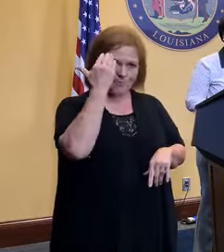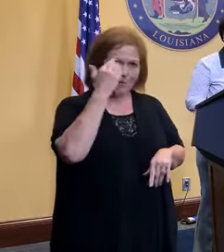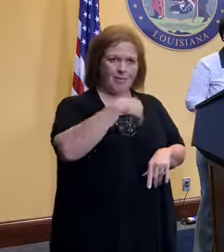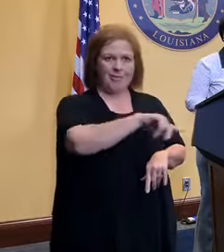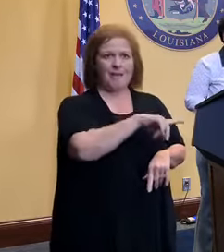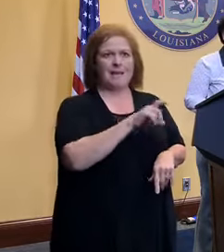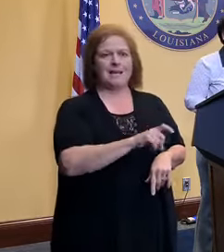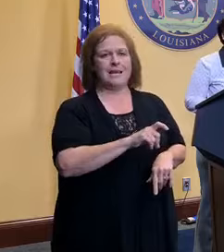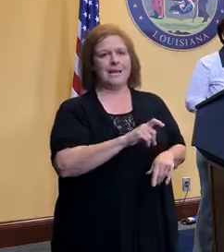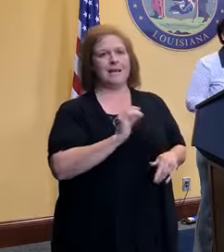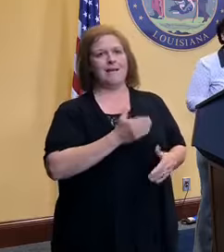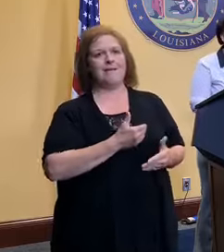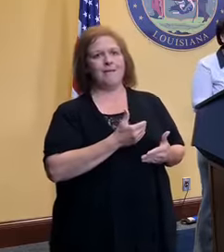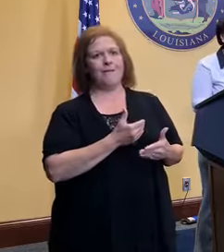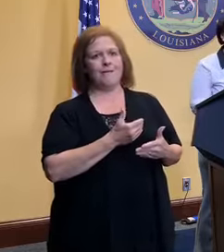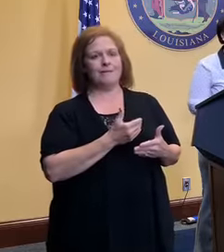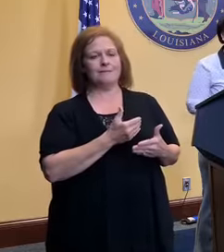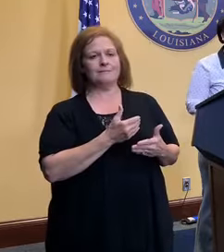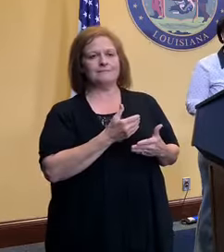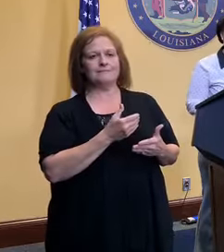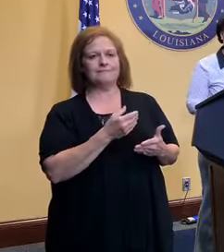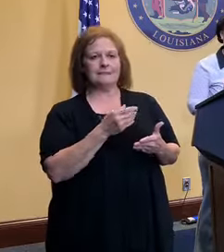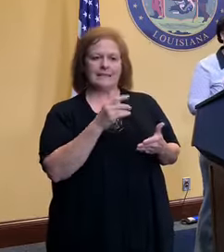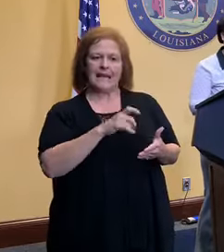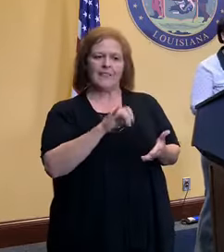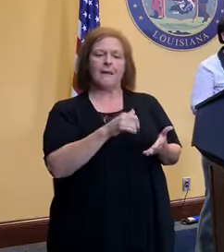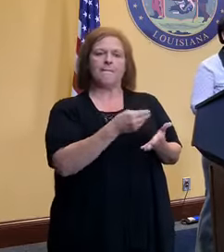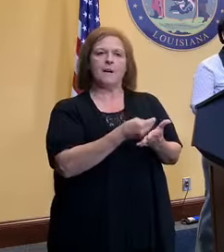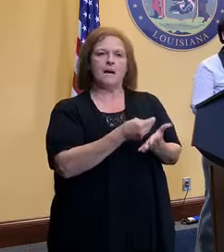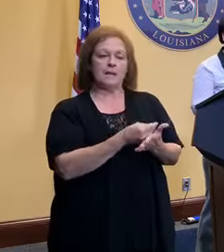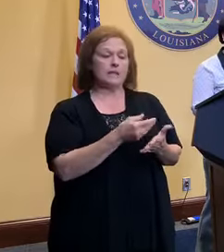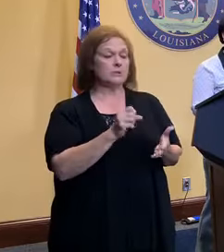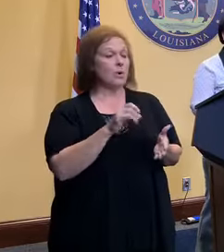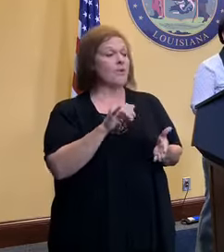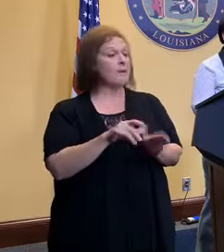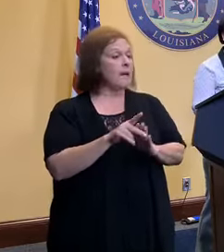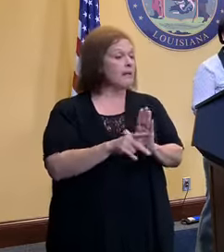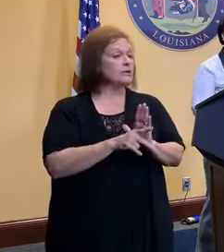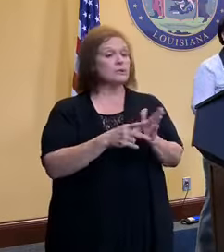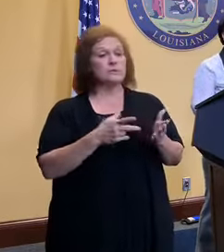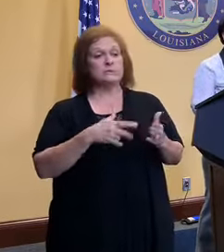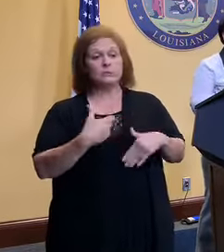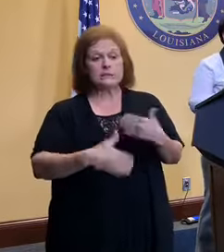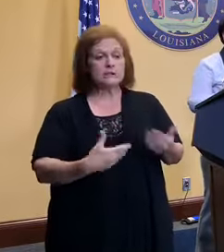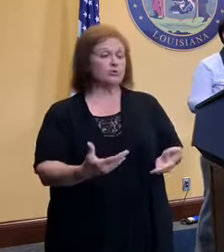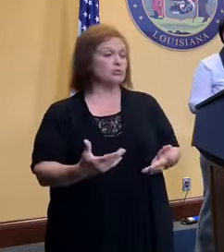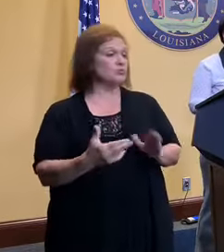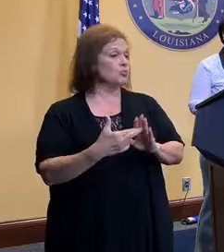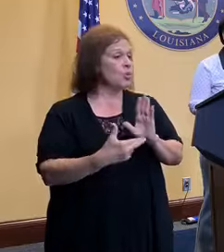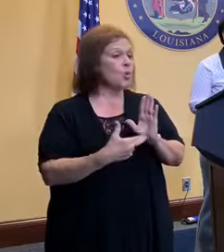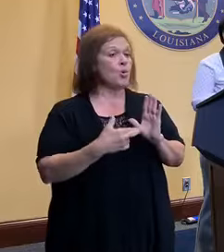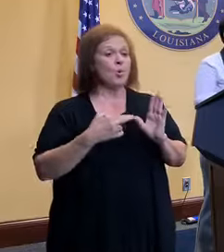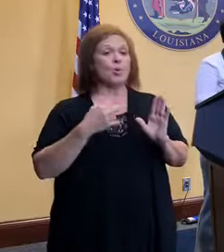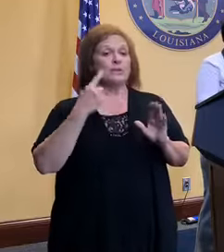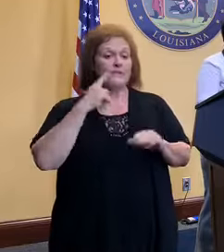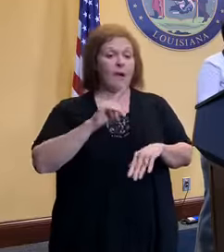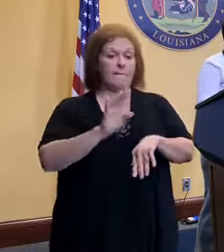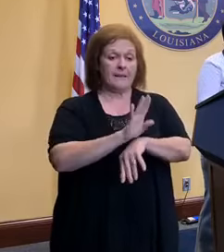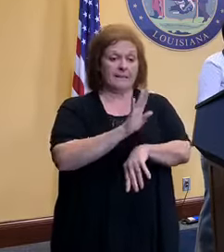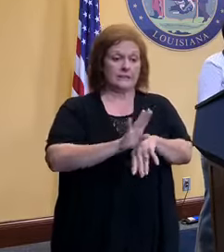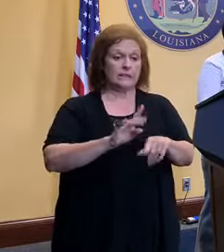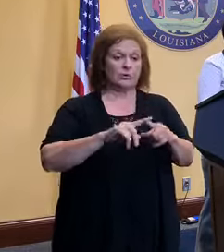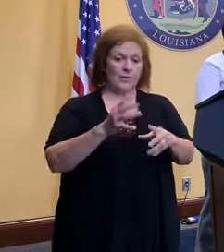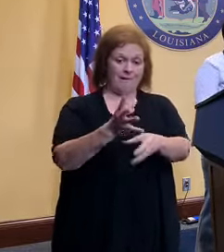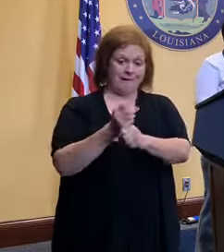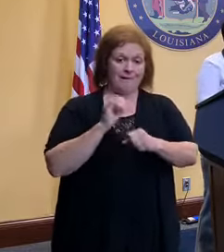those dollars. And so it all goes back to what are the policies, the rules, and procedures for businesses to access